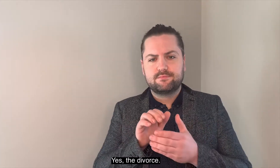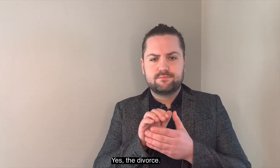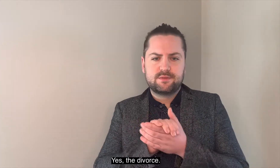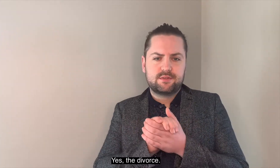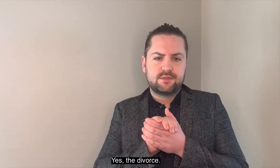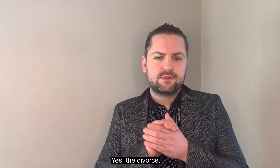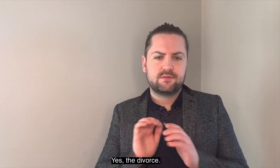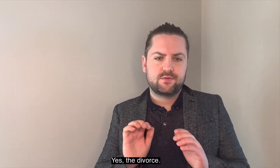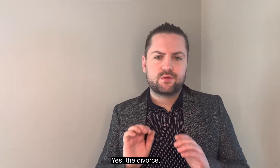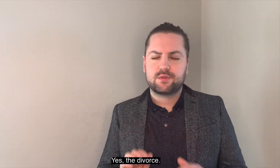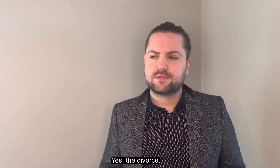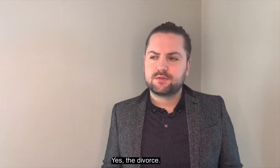The divorce. The